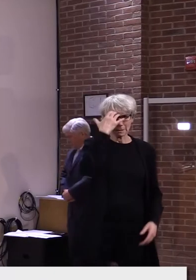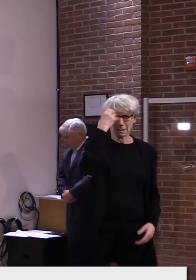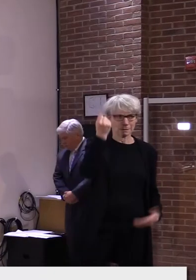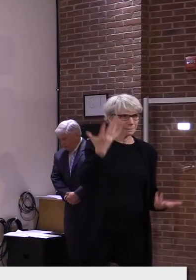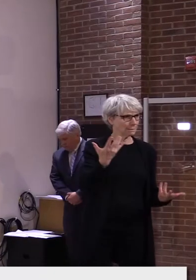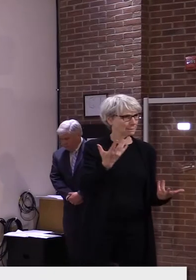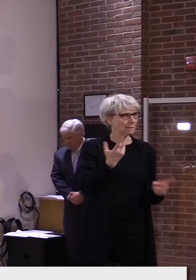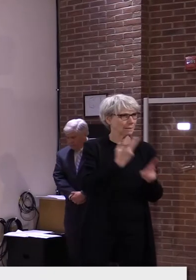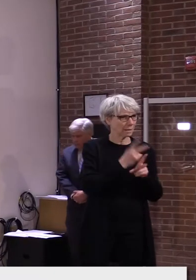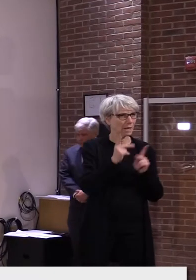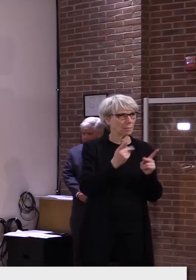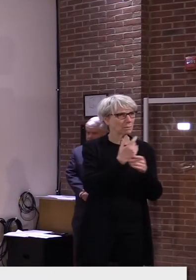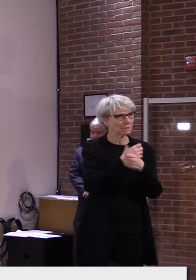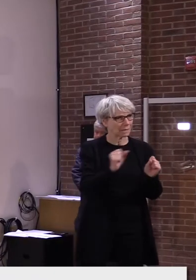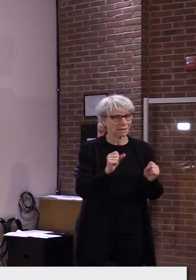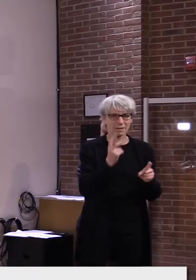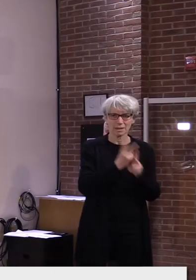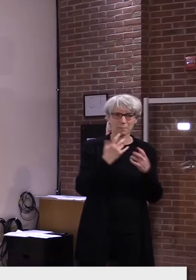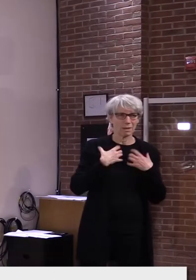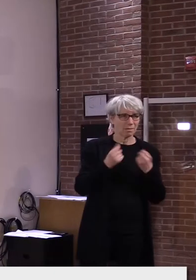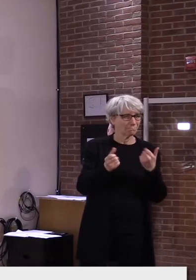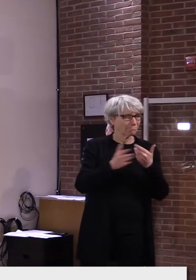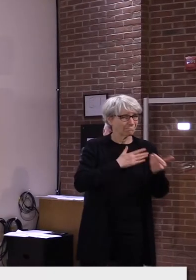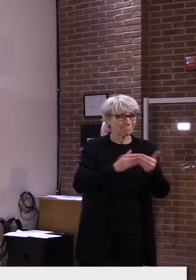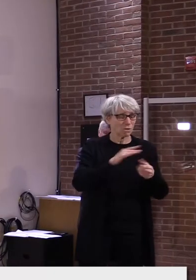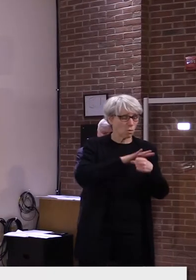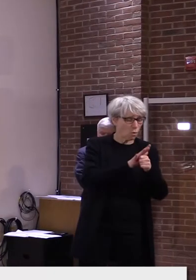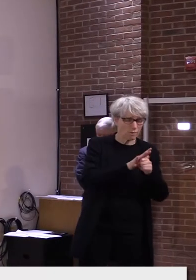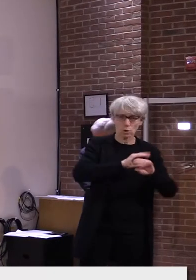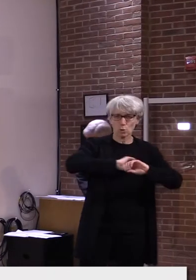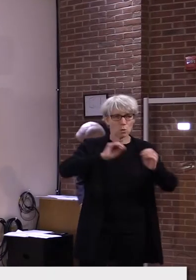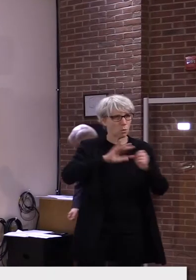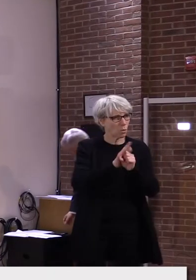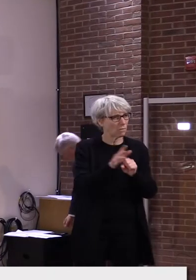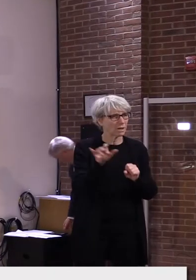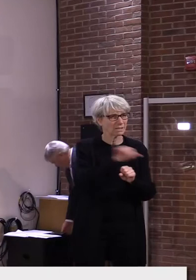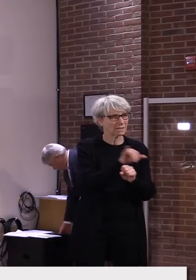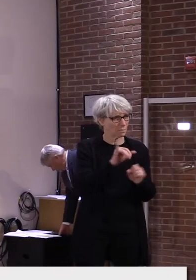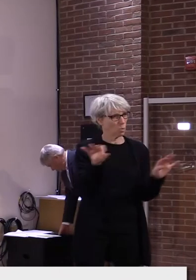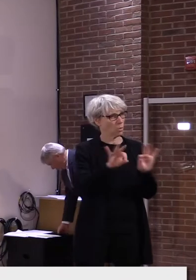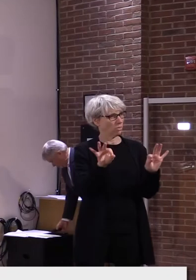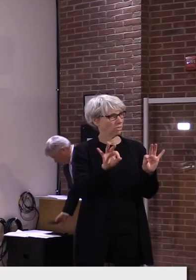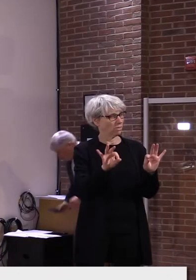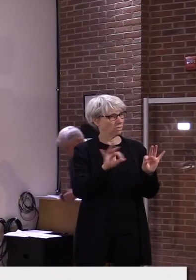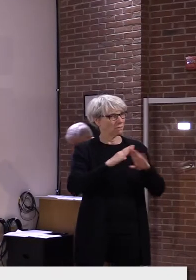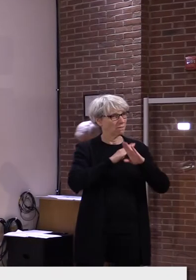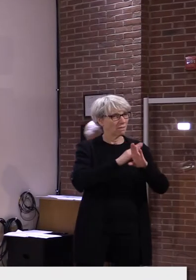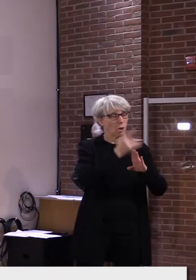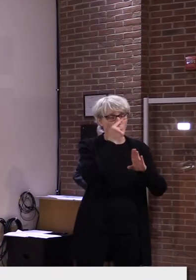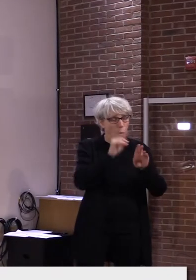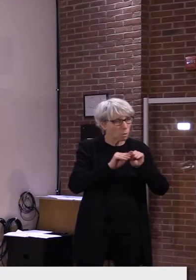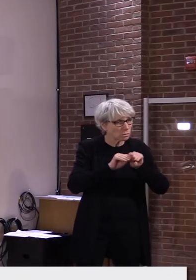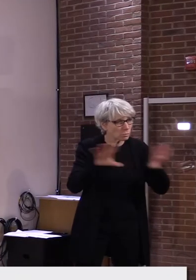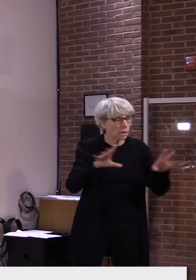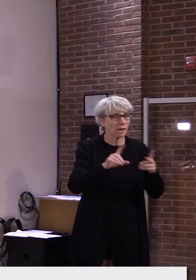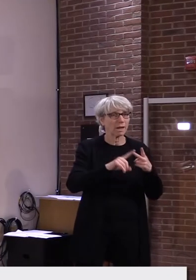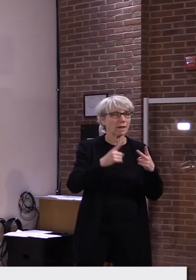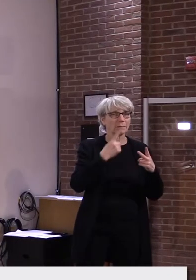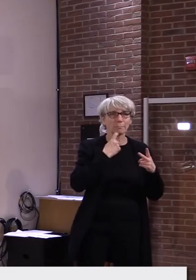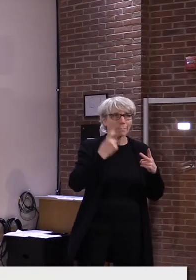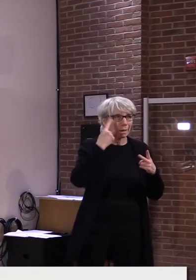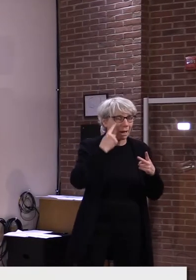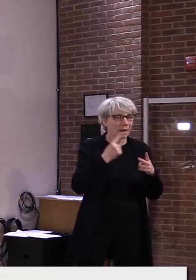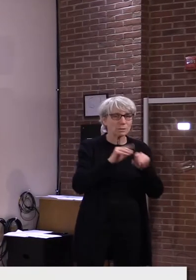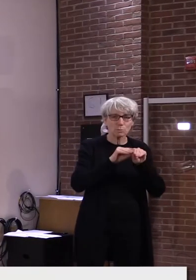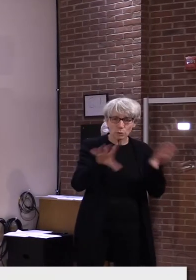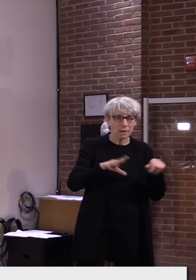health guidance for everyone. Common sense rules of the road to prevent a whole host of illnesses, and you can be sure